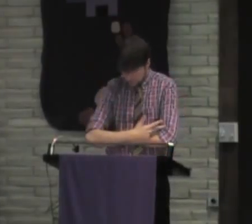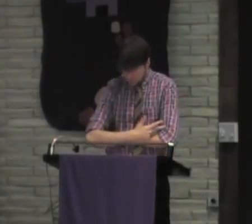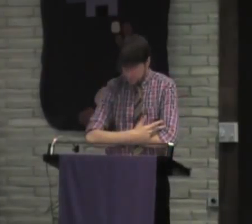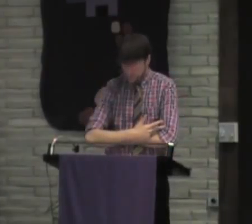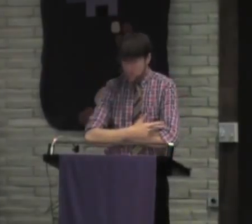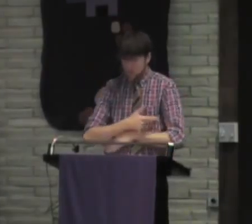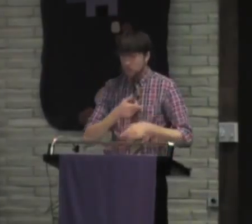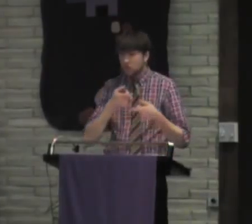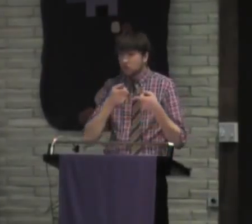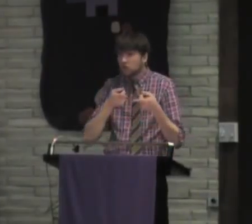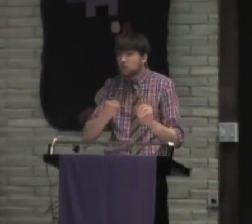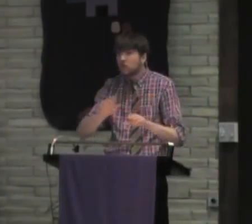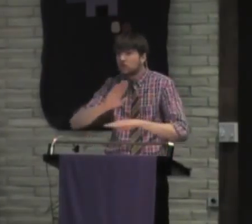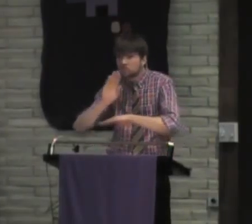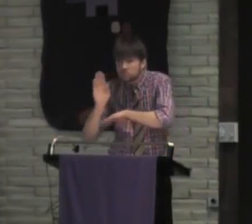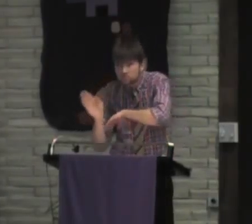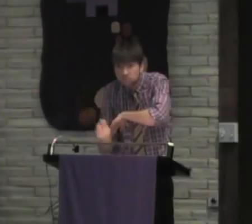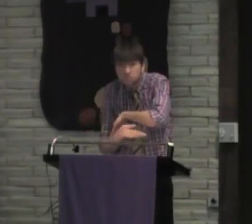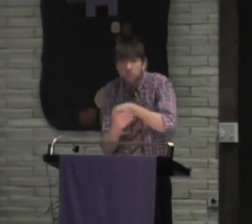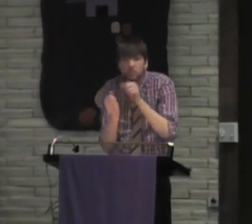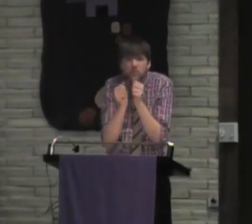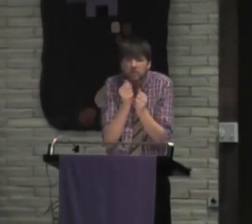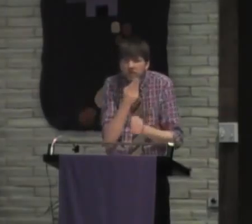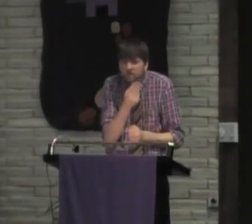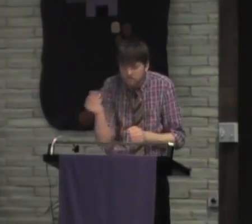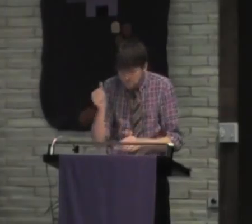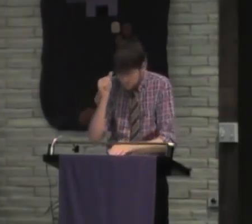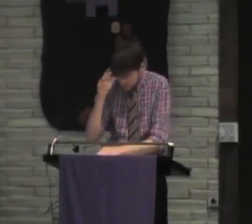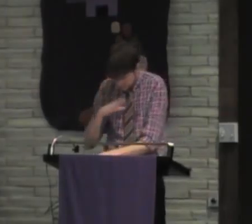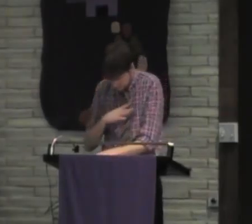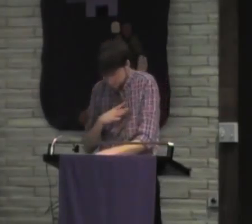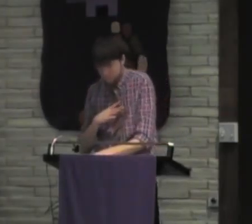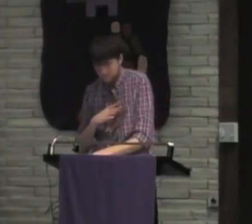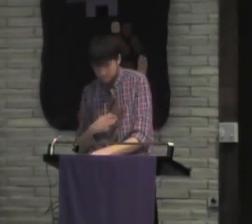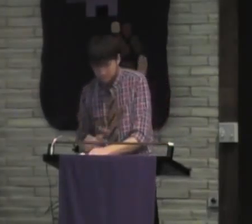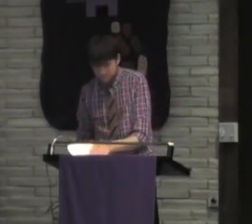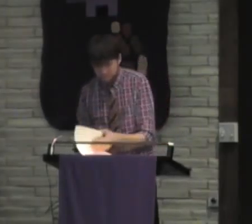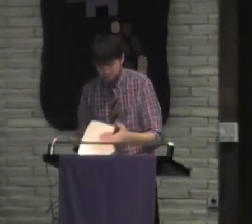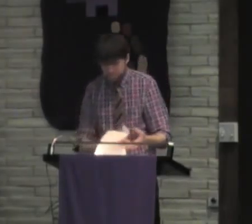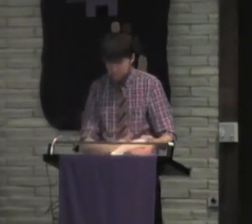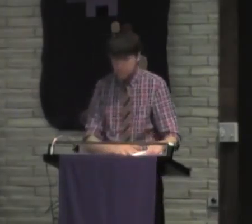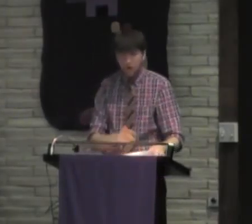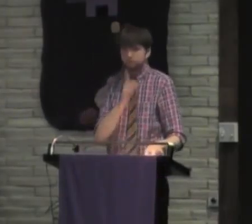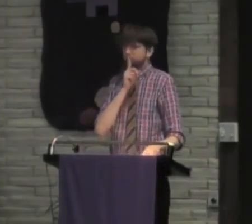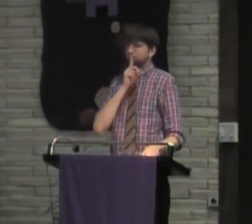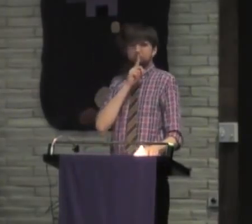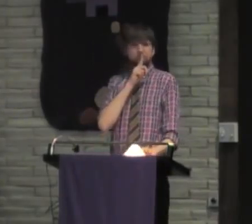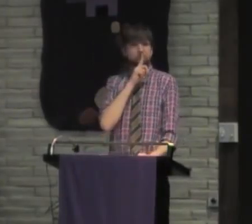3 days, I set out during the night with a few men. I had not told